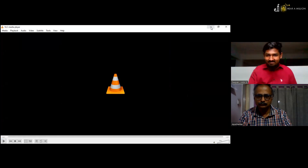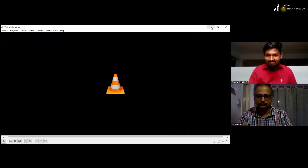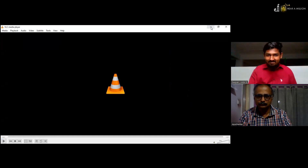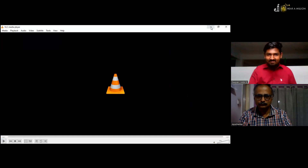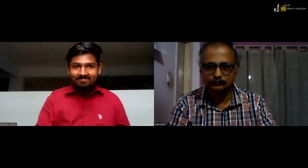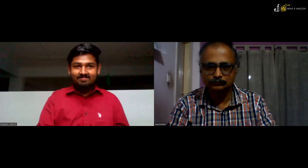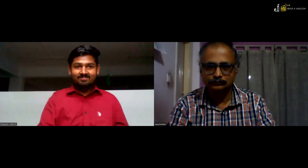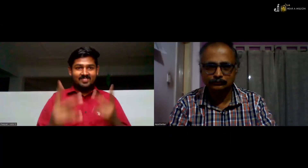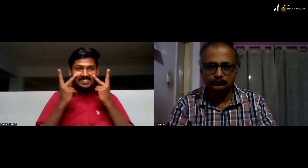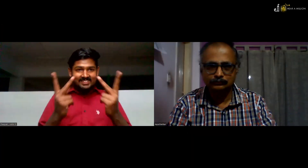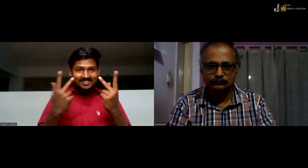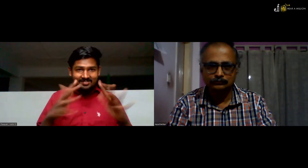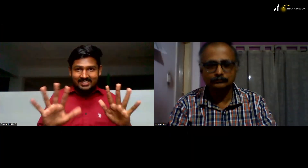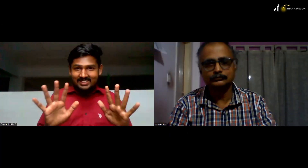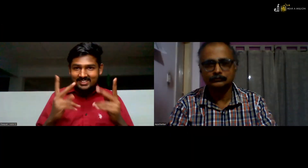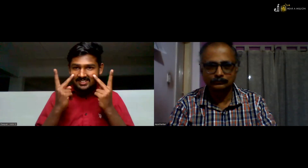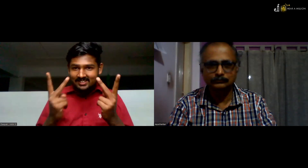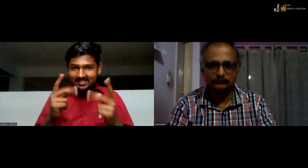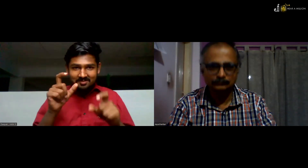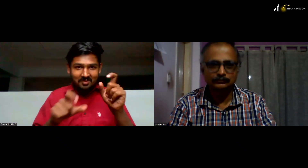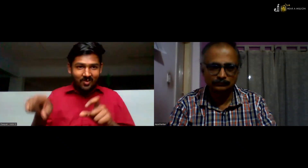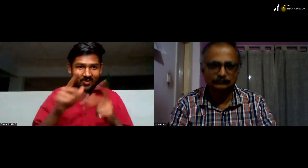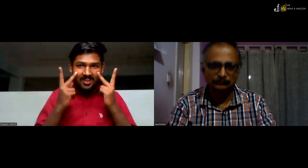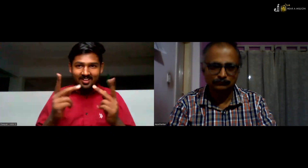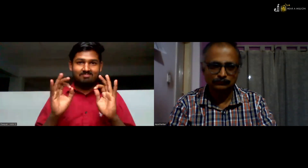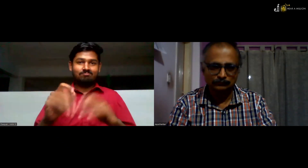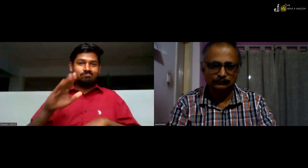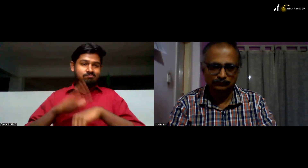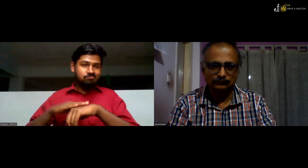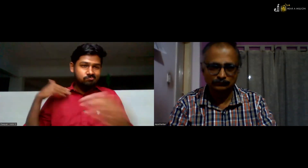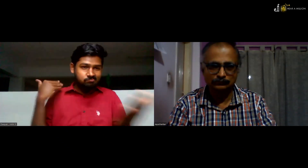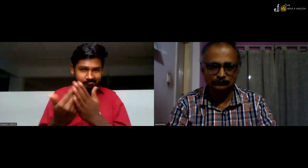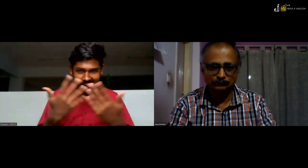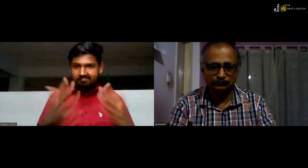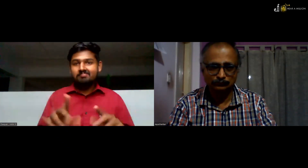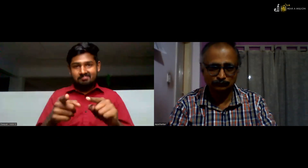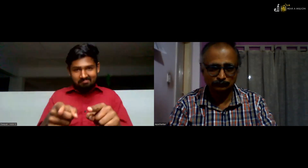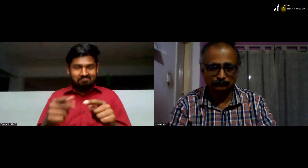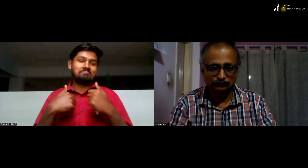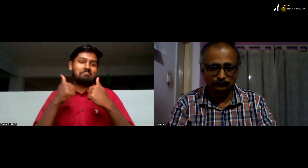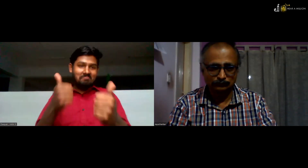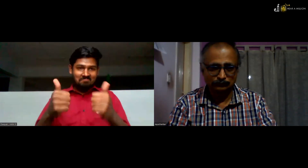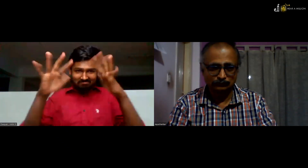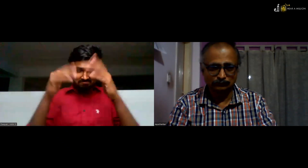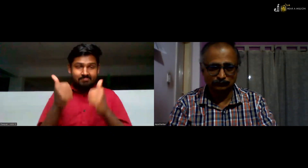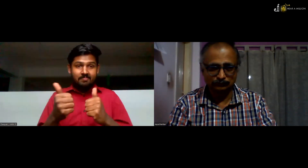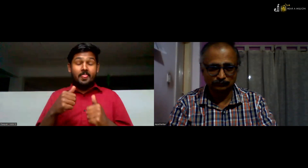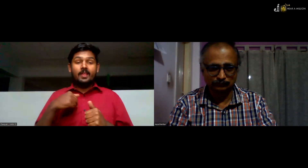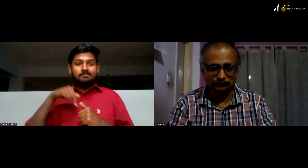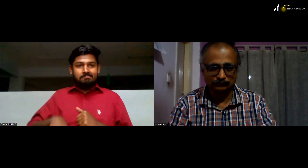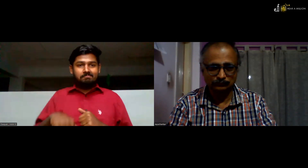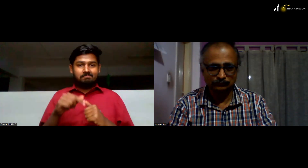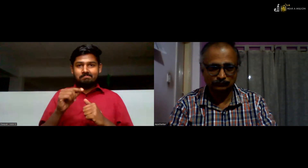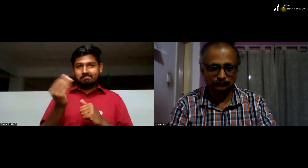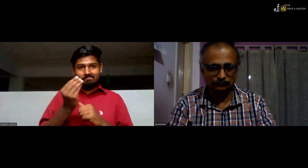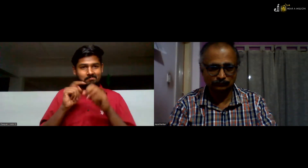All right, great. I hope everyone saw this video. Everyone, right? Have you seen? So